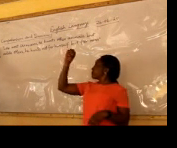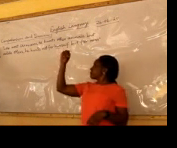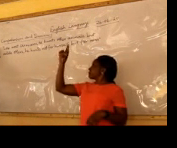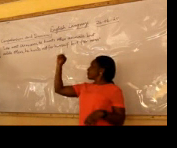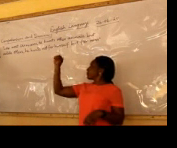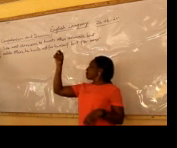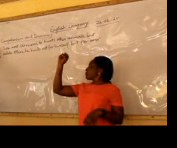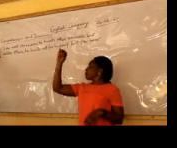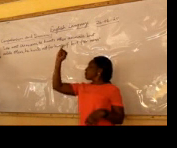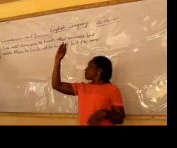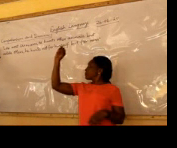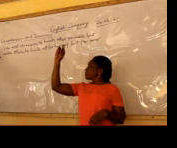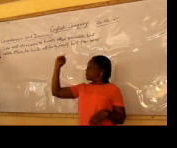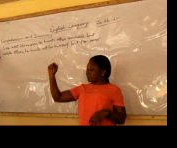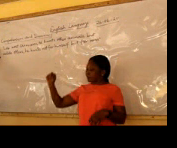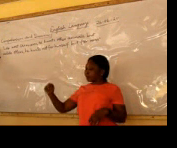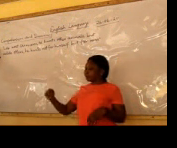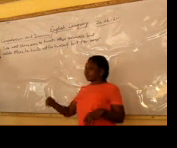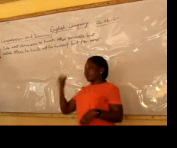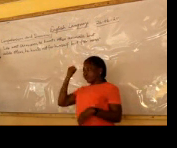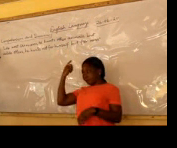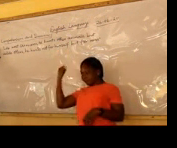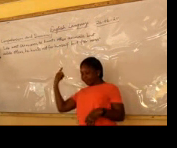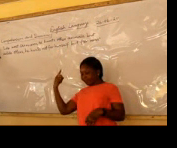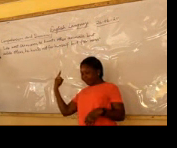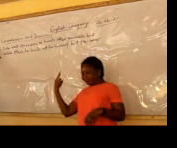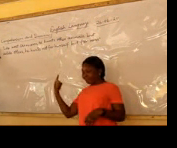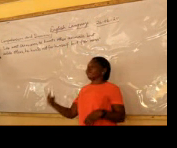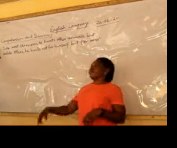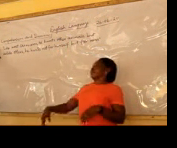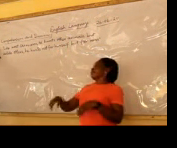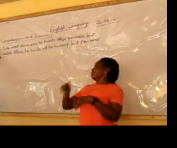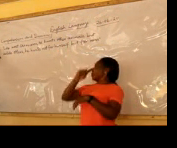exercise you are asked,